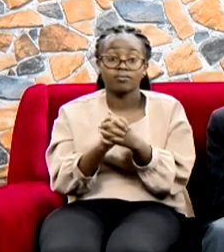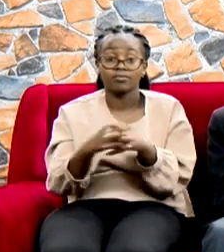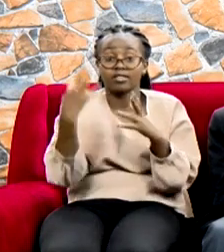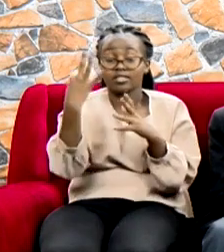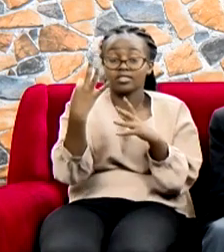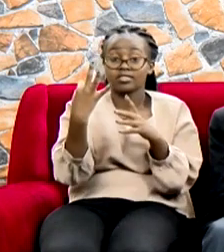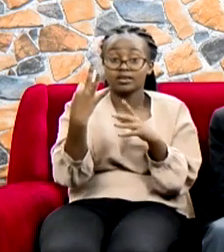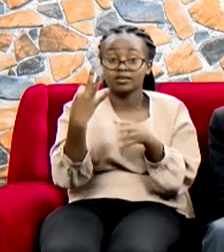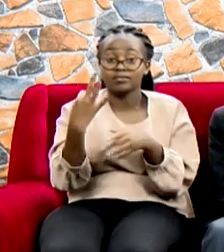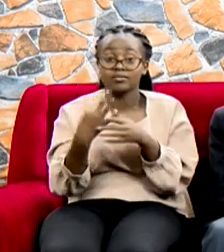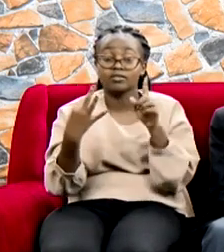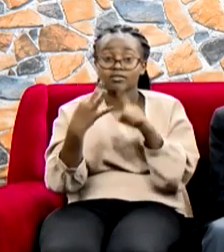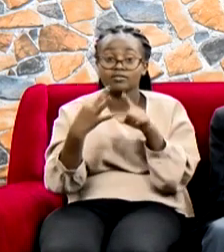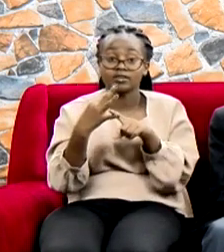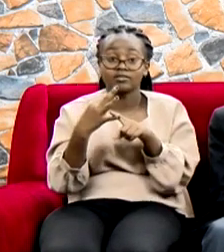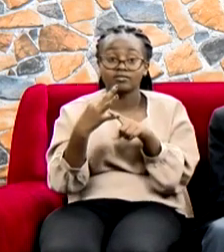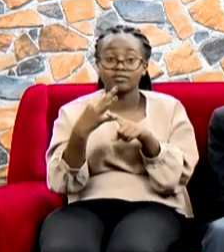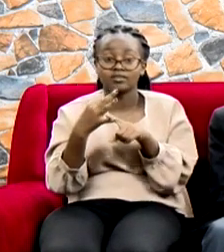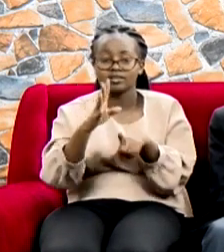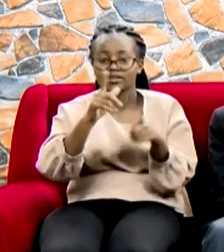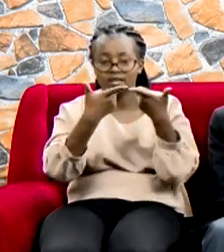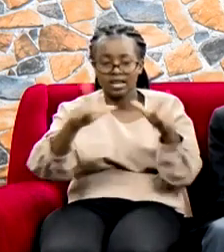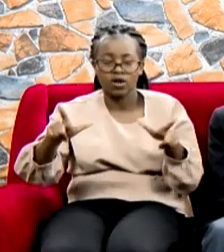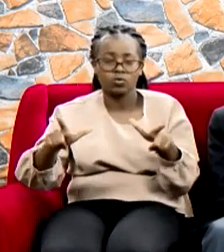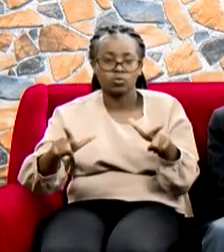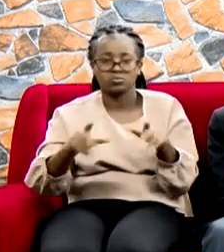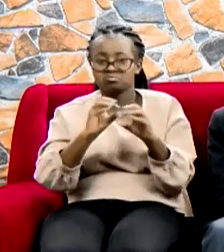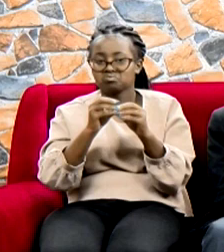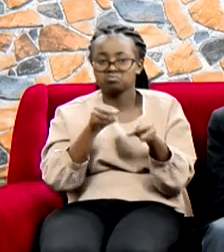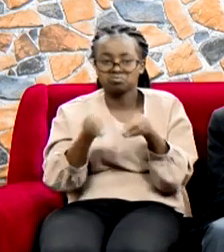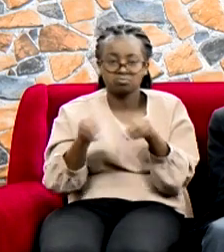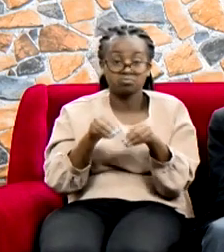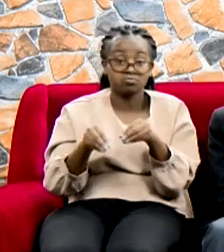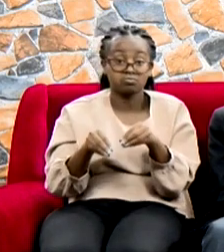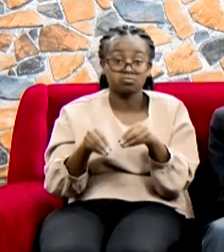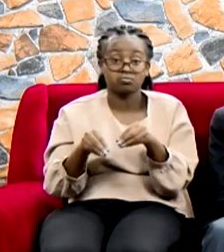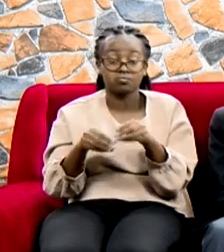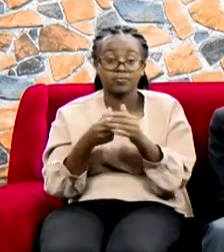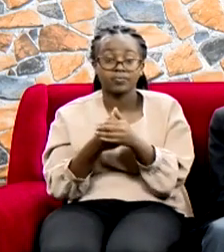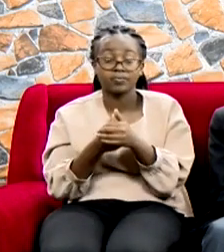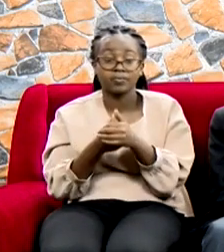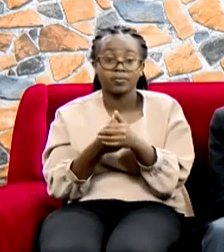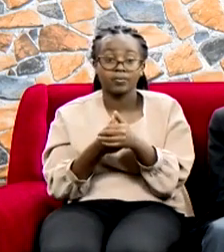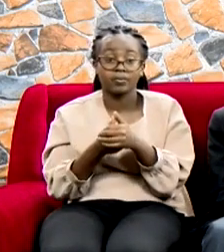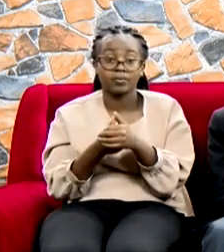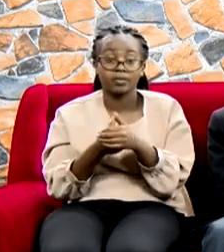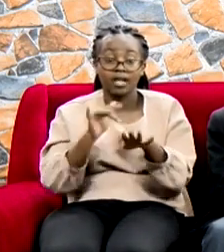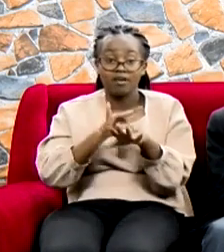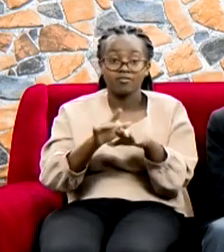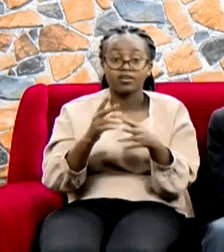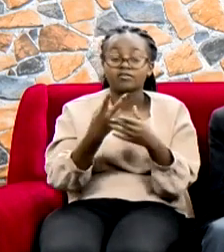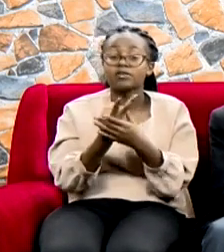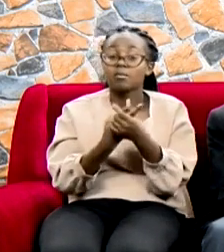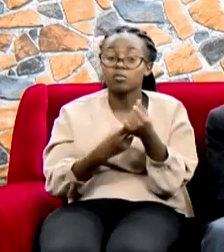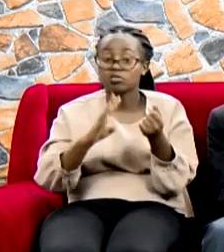three major areas. The first one is impairments in language. Okay. So both receptive and expressive, affecting both